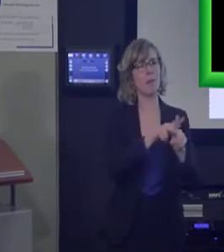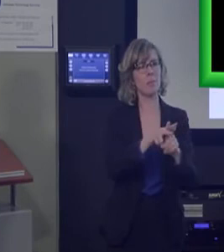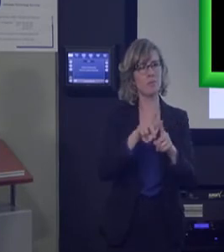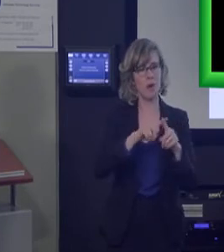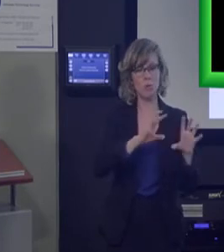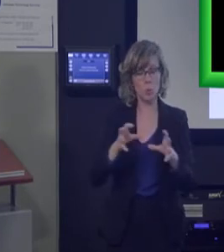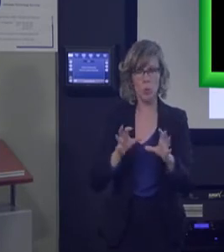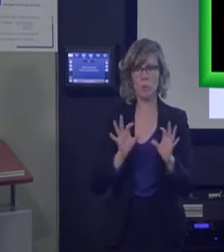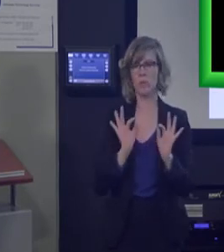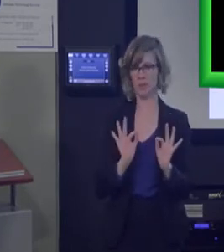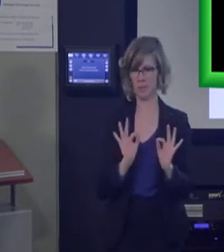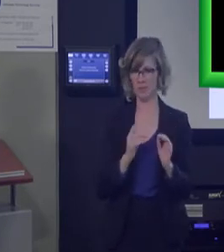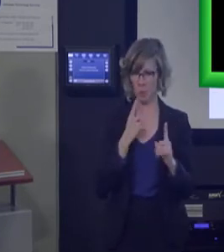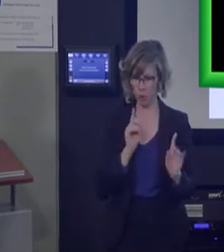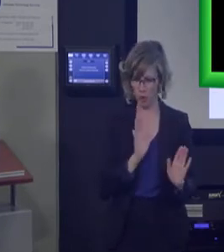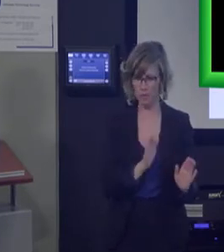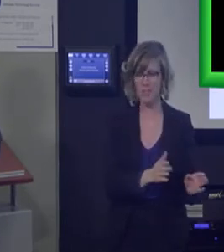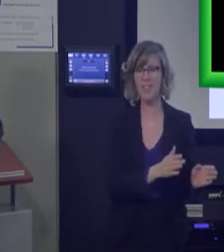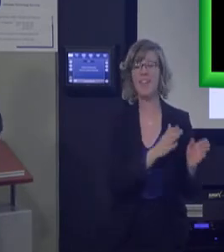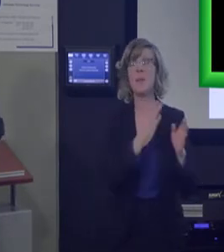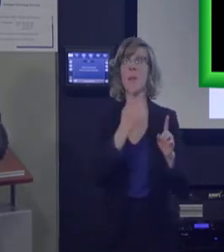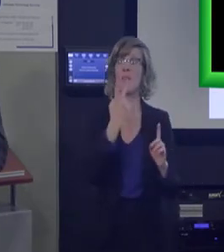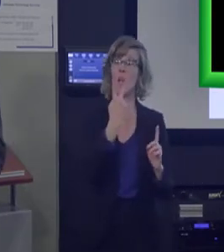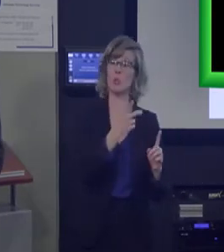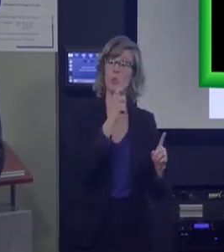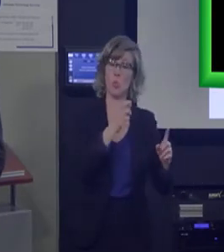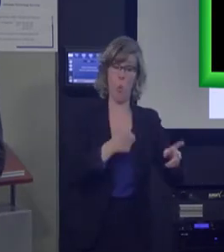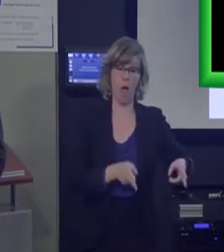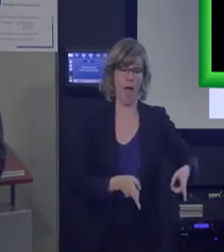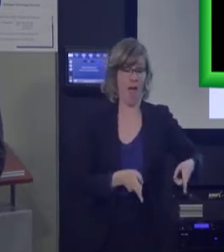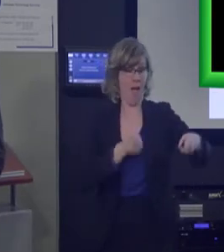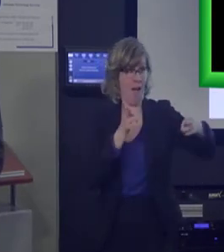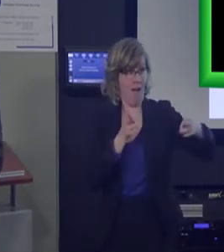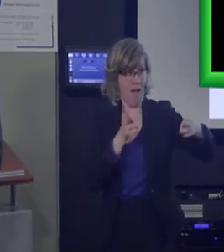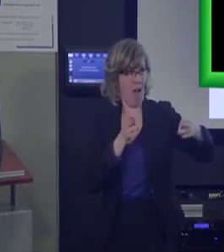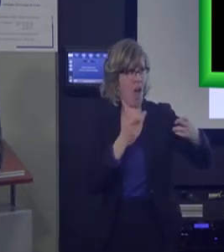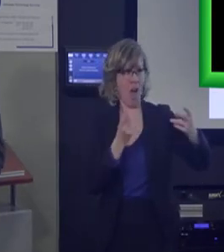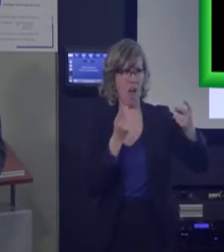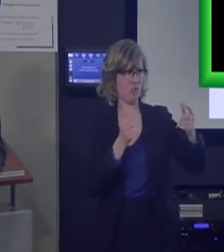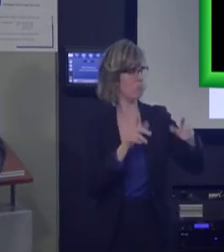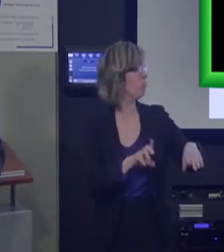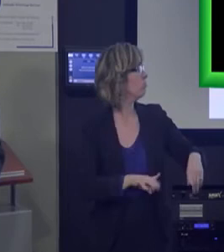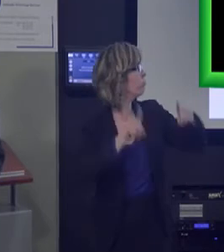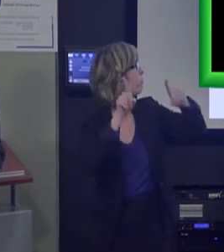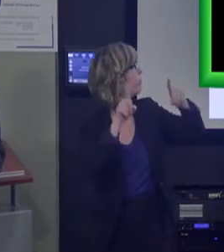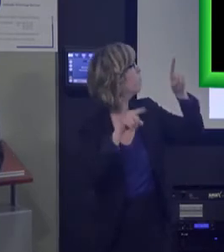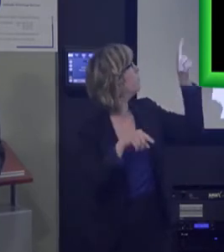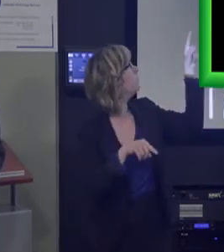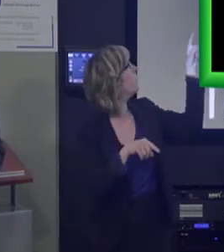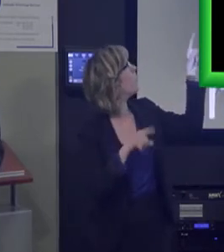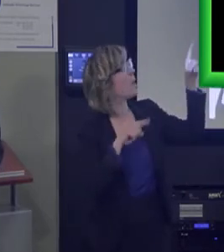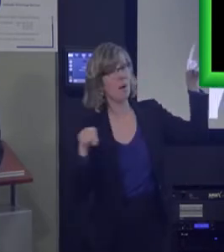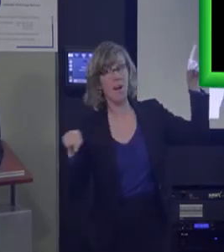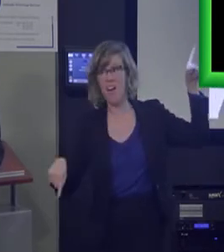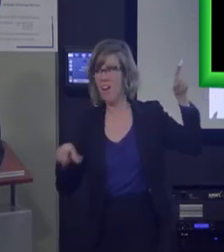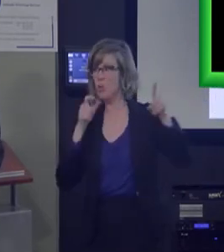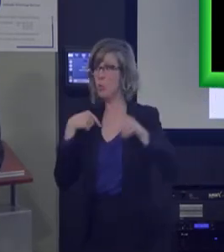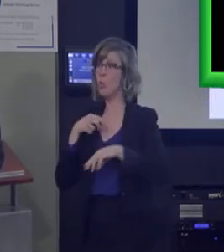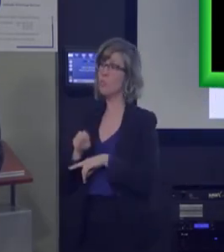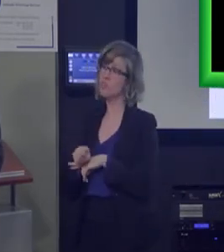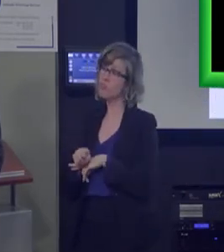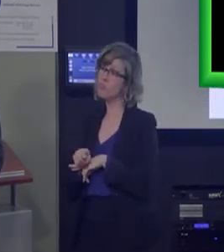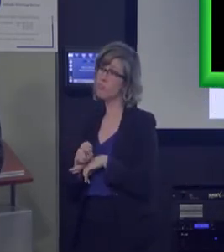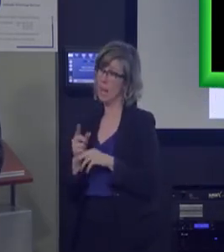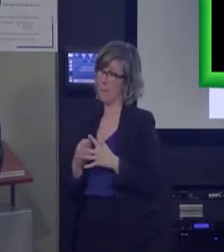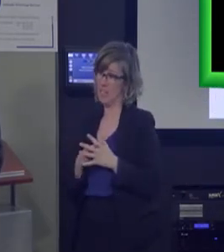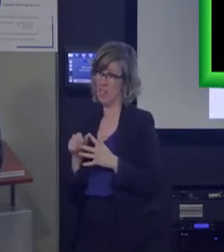The two groups who start out with high instruction immediately get almost to ceiling. The two groups with low instruction go up a little bit, but not